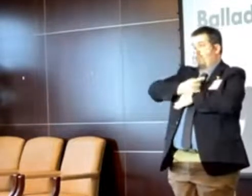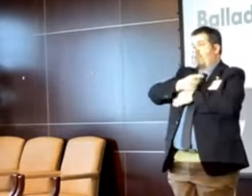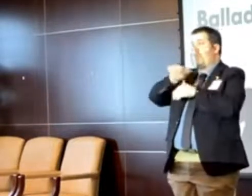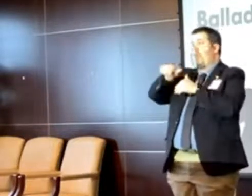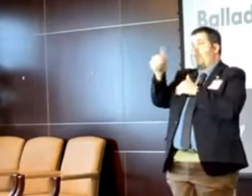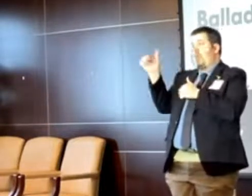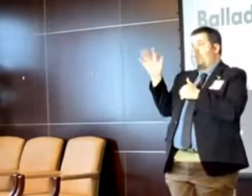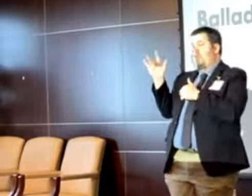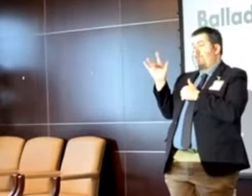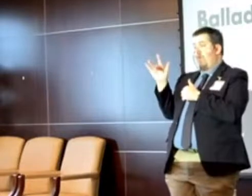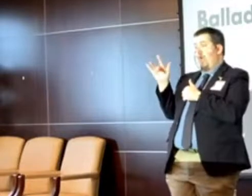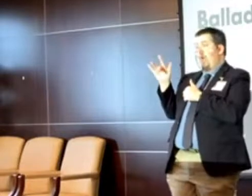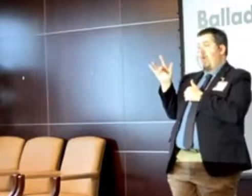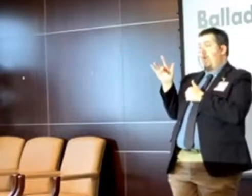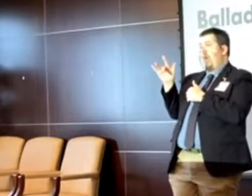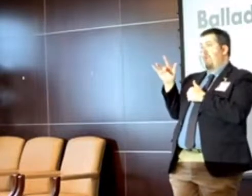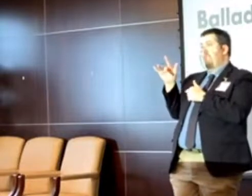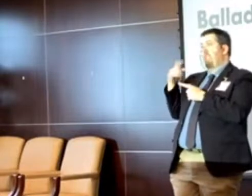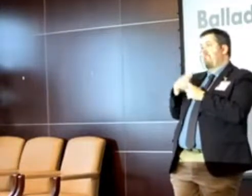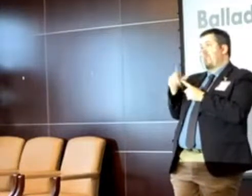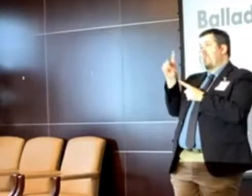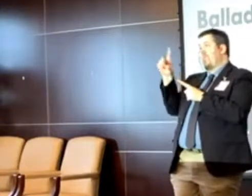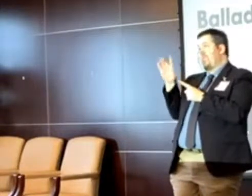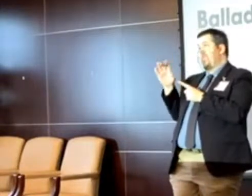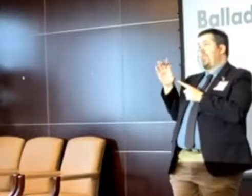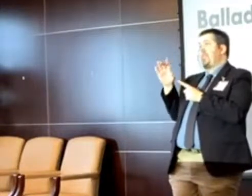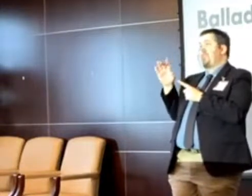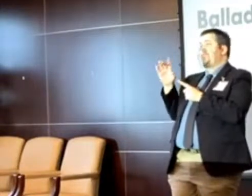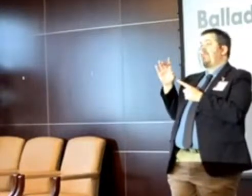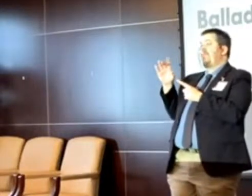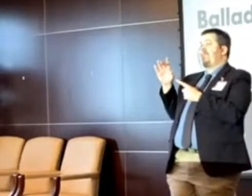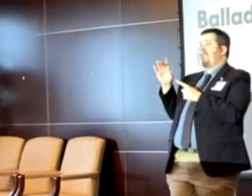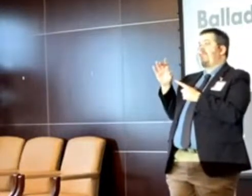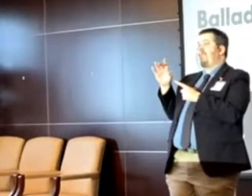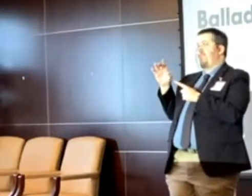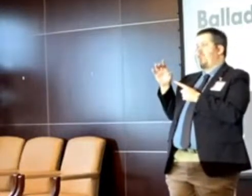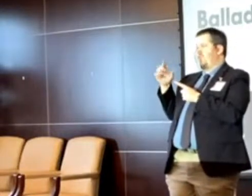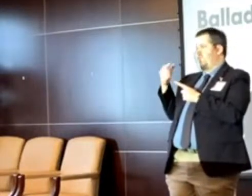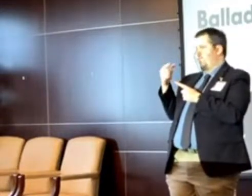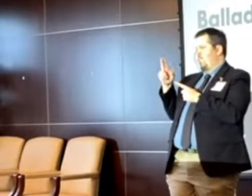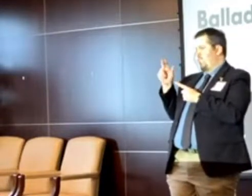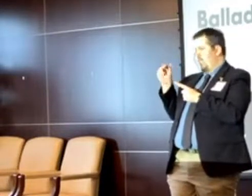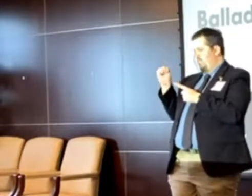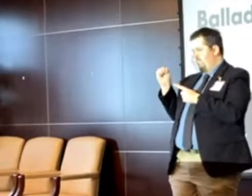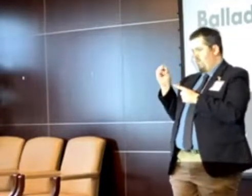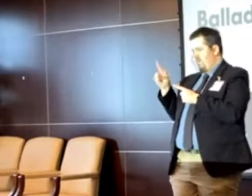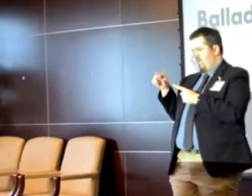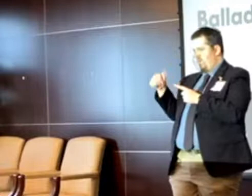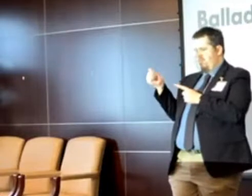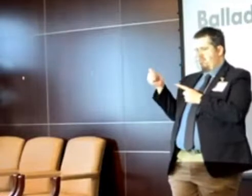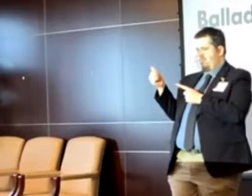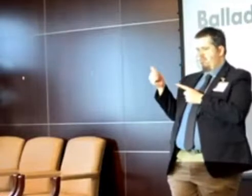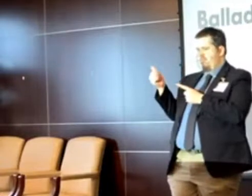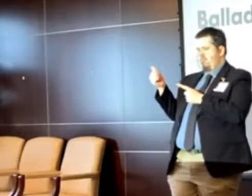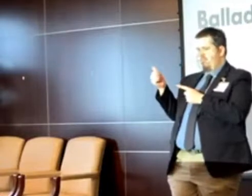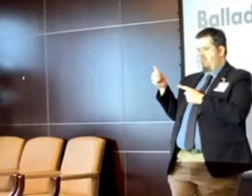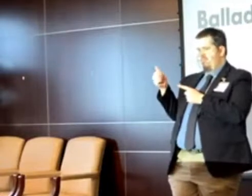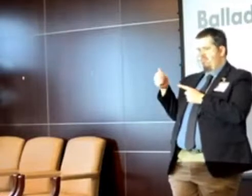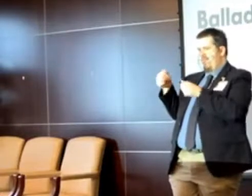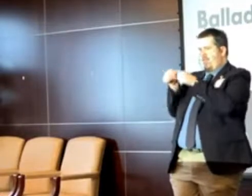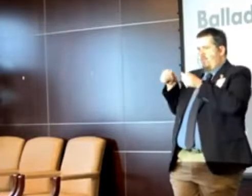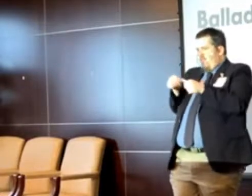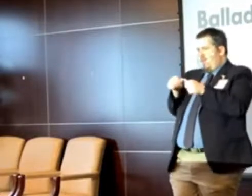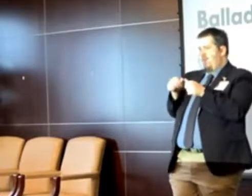and the other 25 plus DC and Guam, I guess, or whatever the other